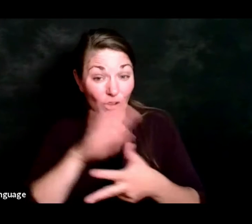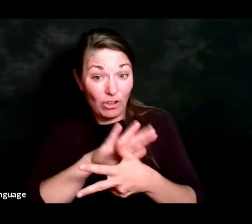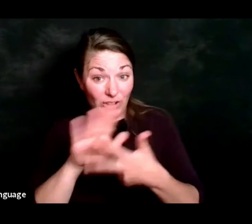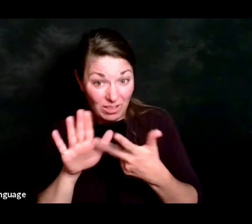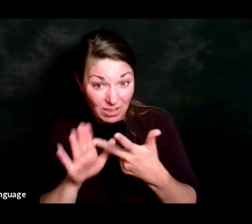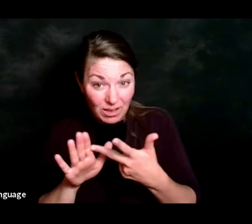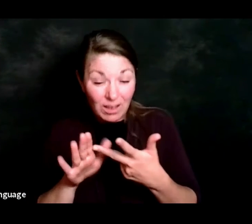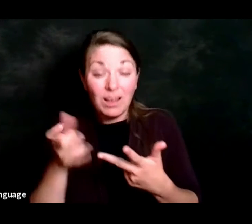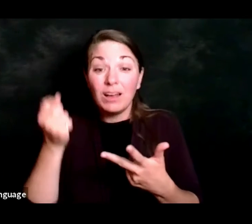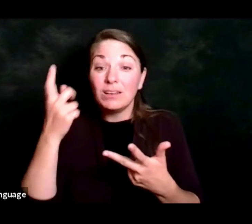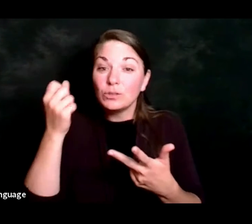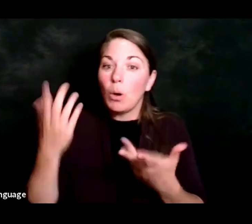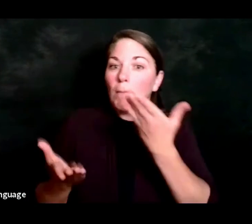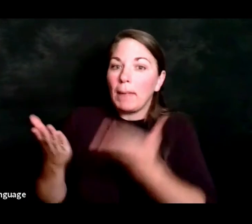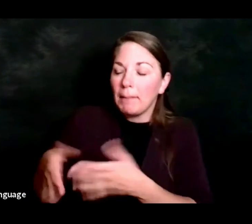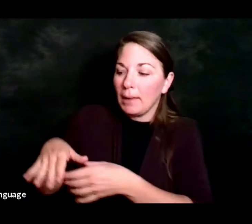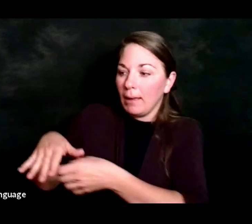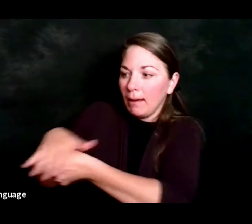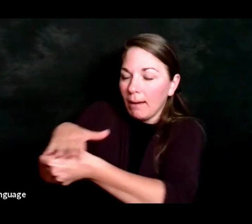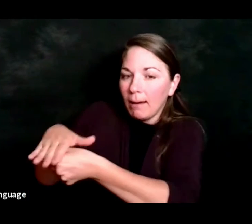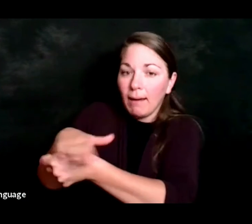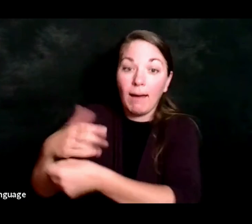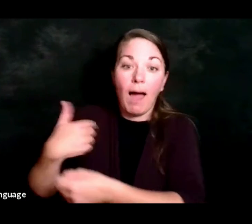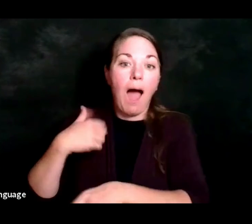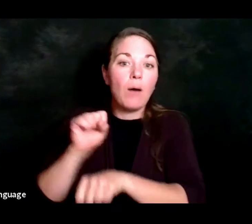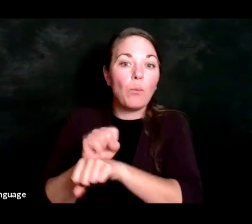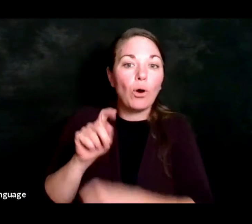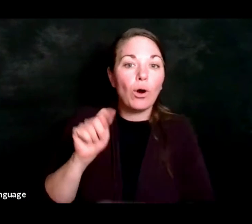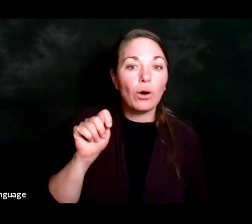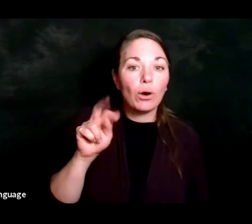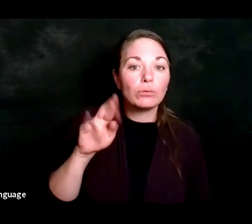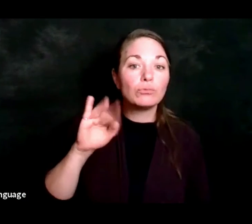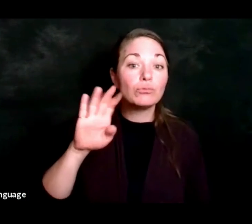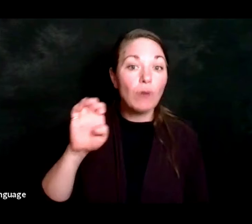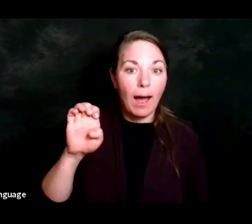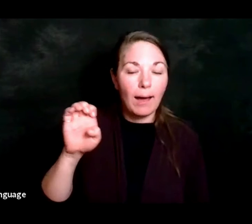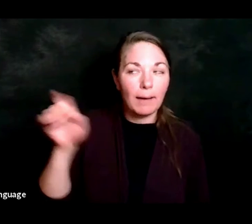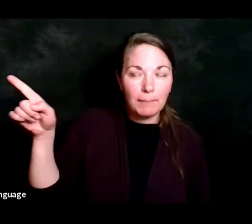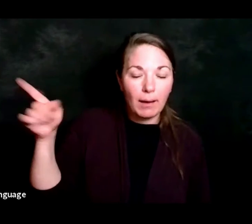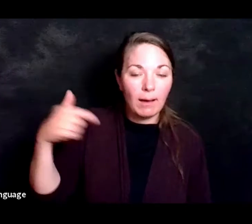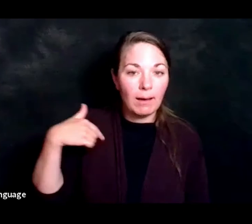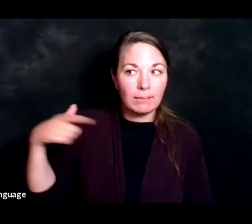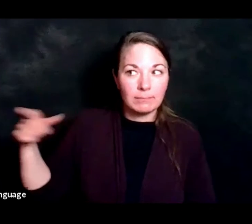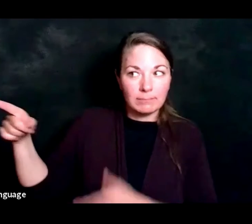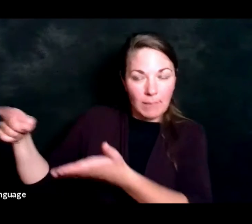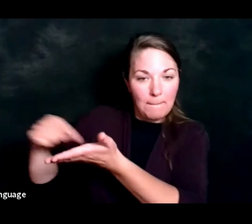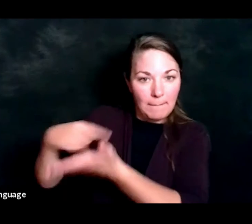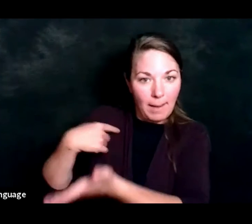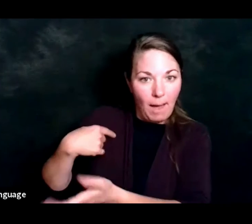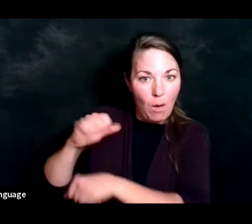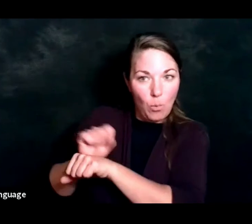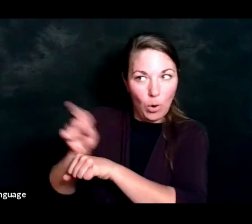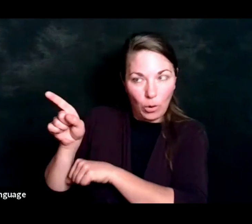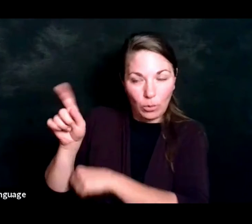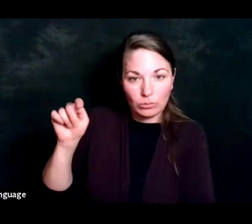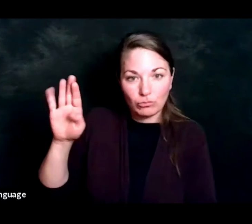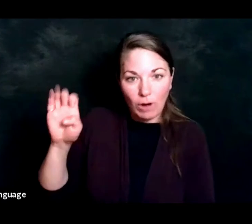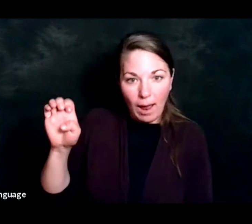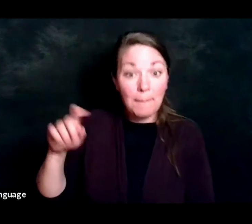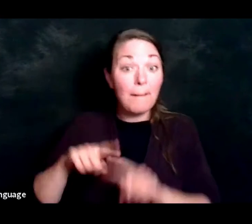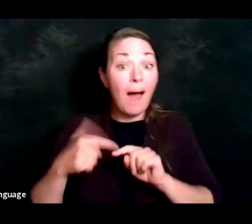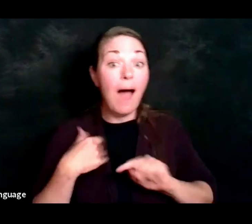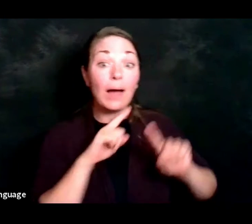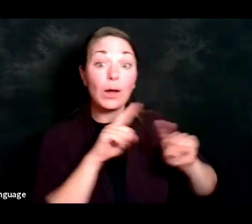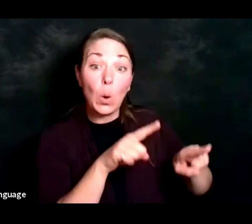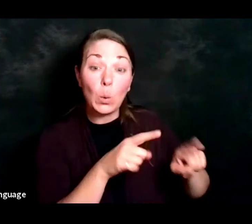may be called over, like I work for the tribe, but if we have a sexual assault that happens in the city, it's